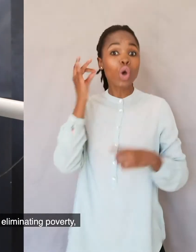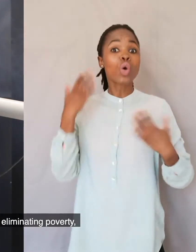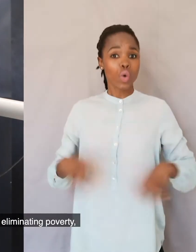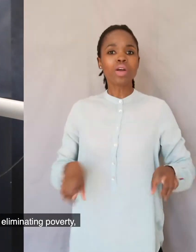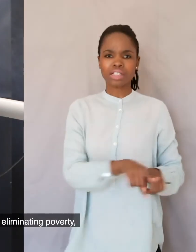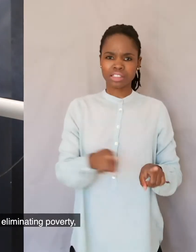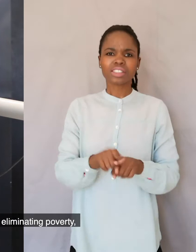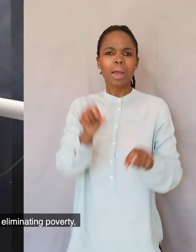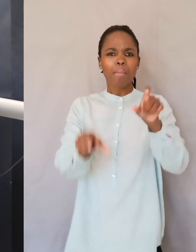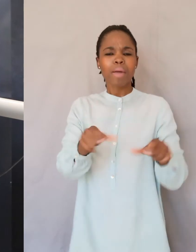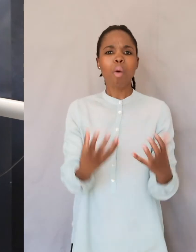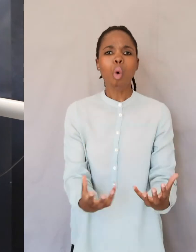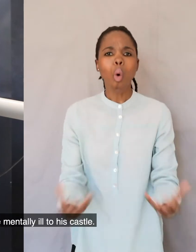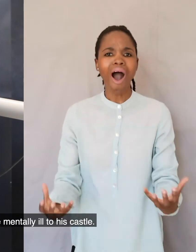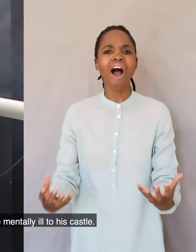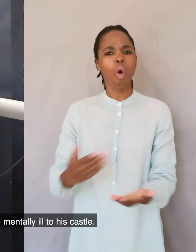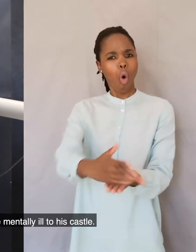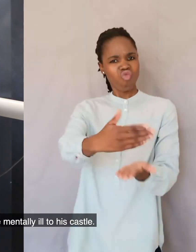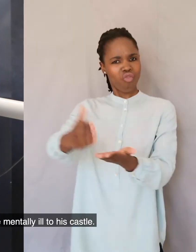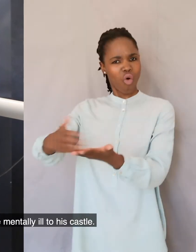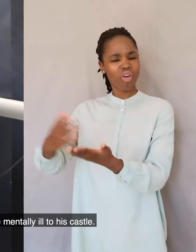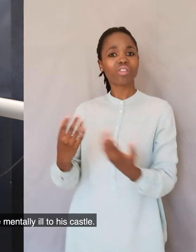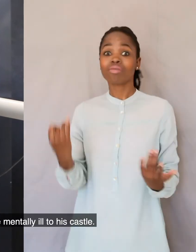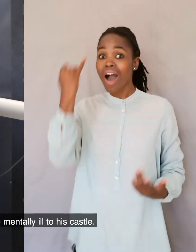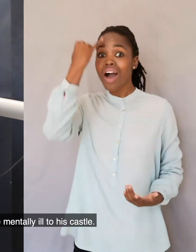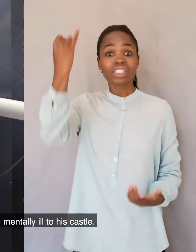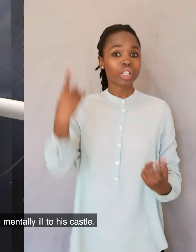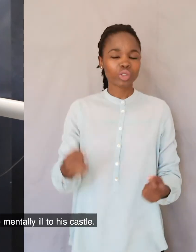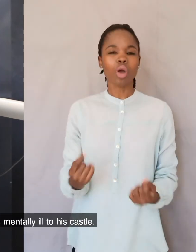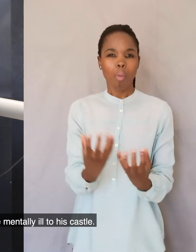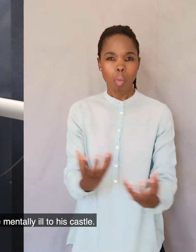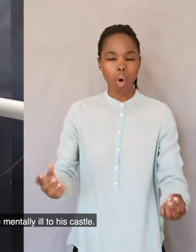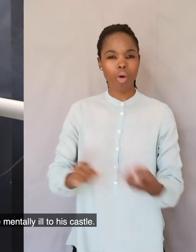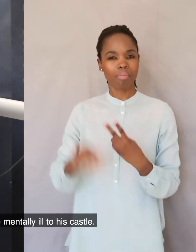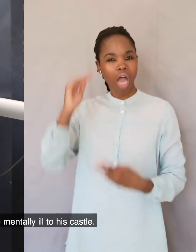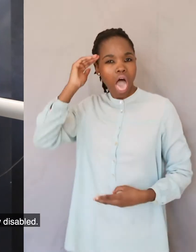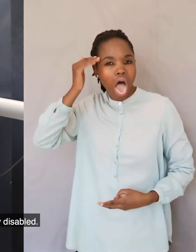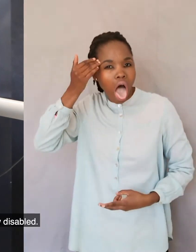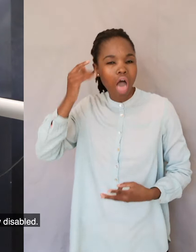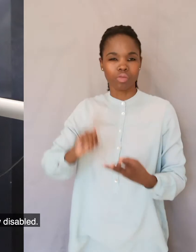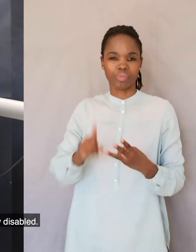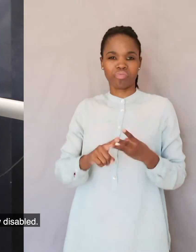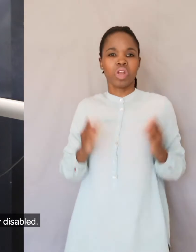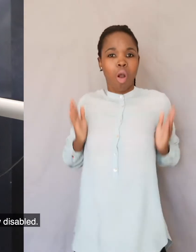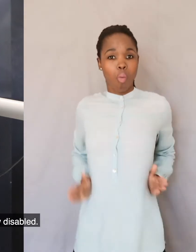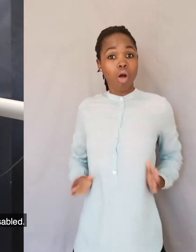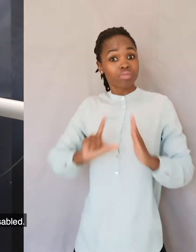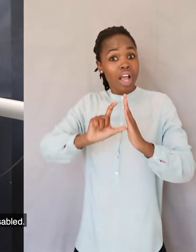work hard on eliminating poverty. So he invited all the peasants and the mentally ill to his castle. And the